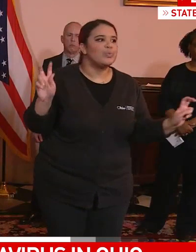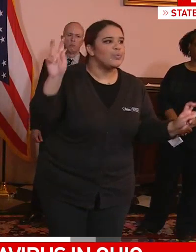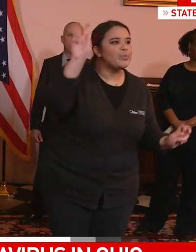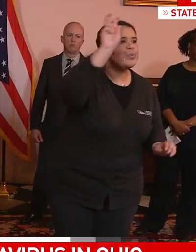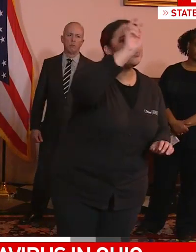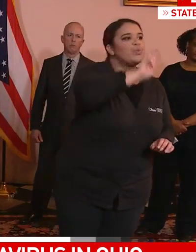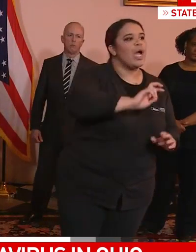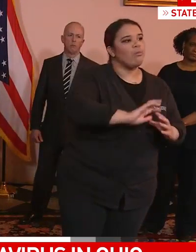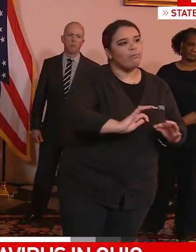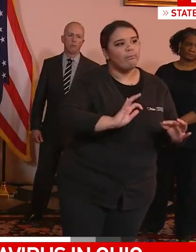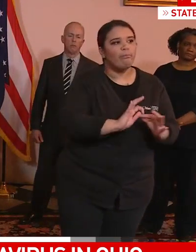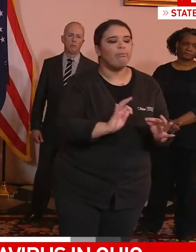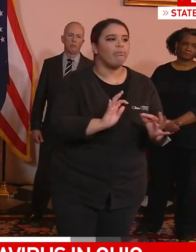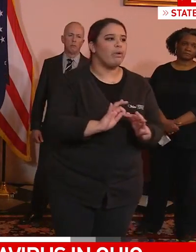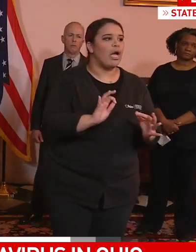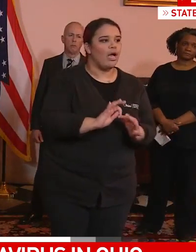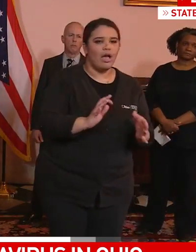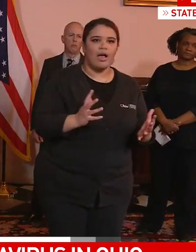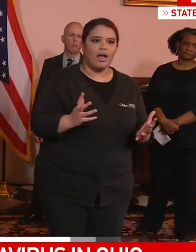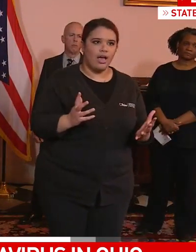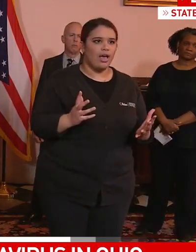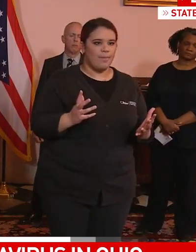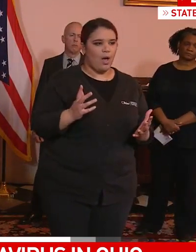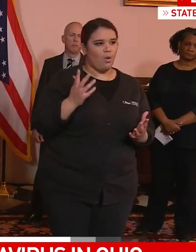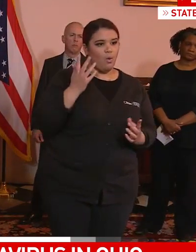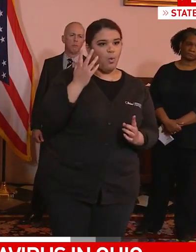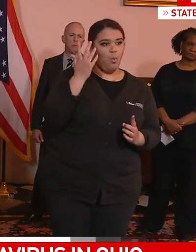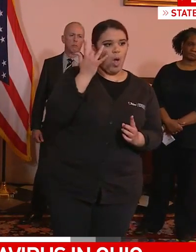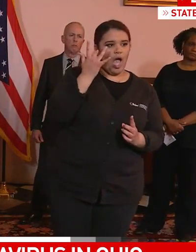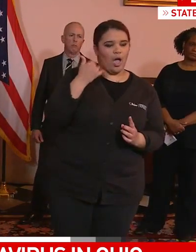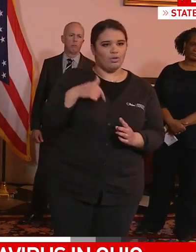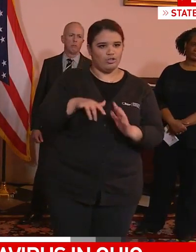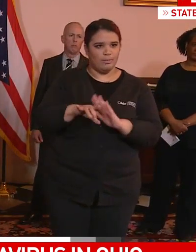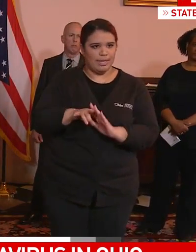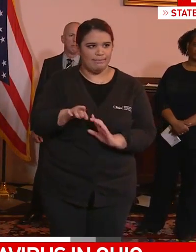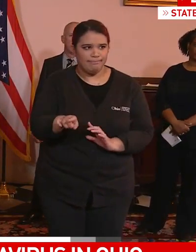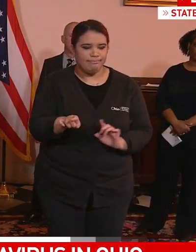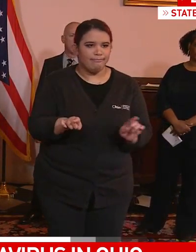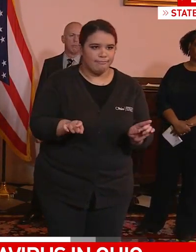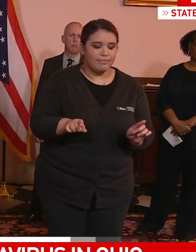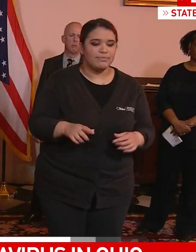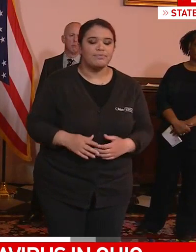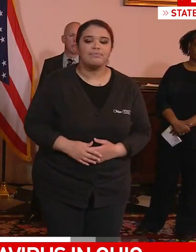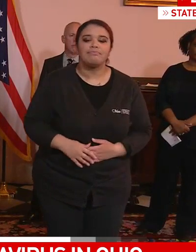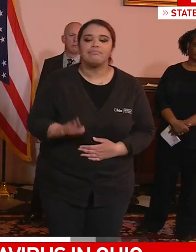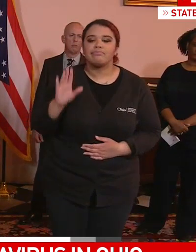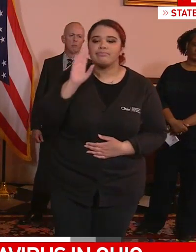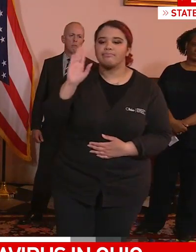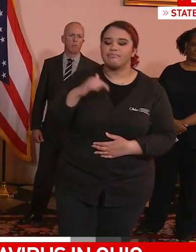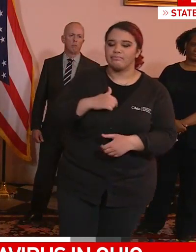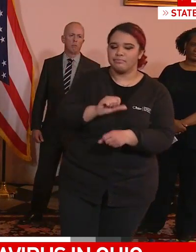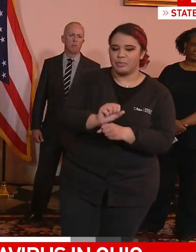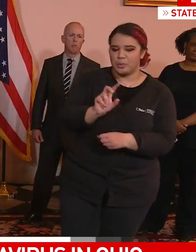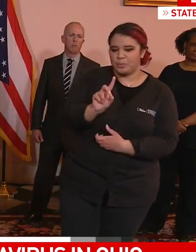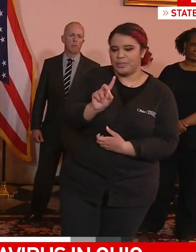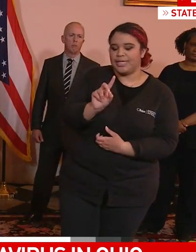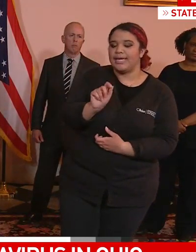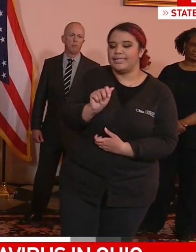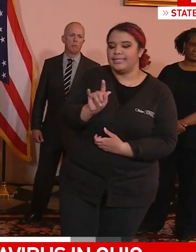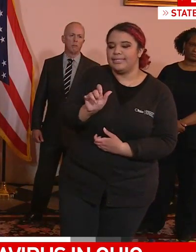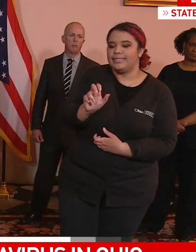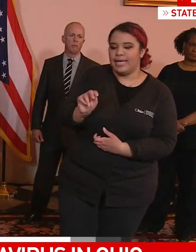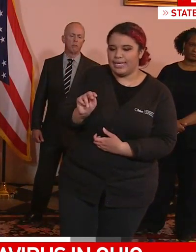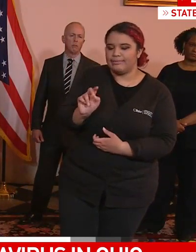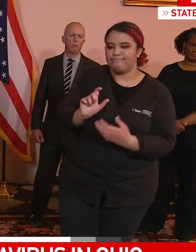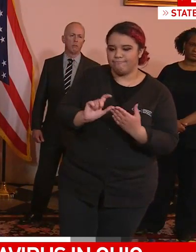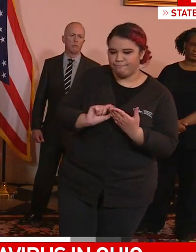Jim Province with the Toledo Blade. Hey, last night, one of the reasons you didn't get the decision you wanted from the judge was because you hadn't called in the legislature